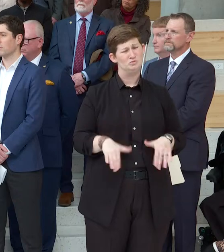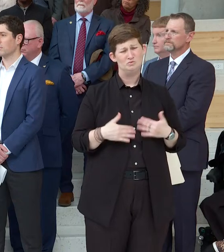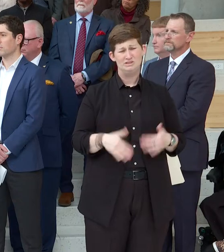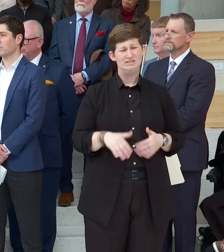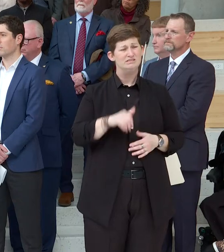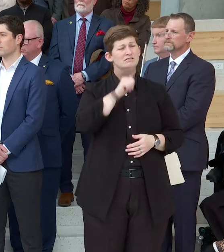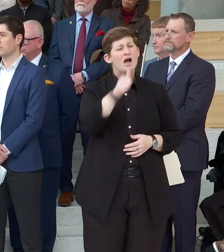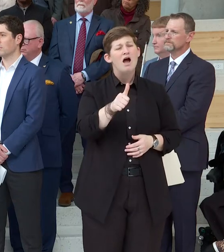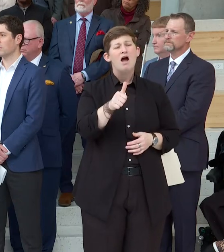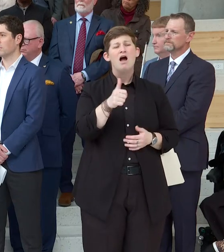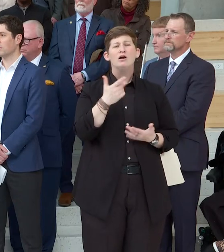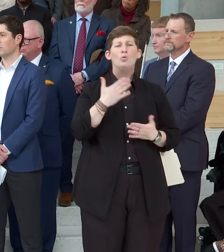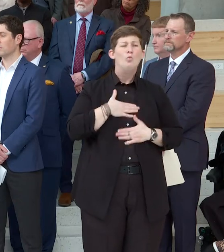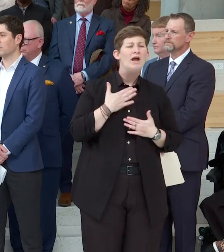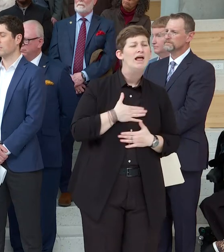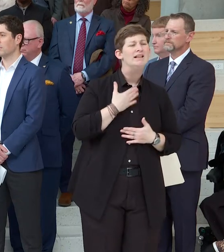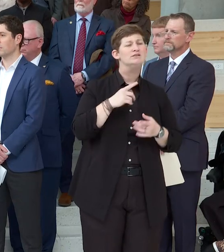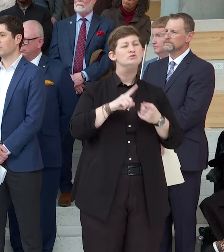wait